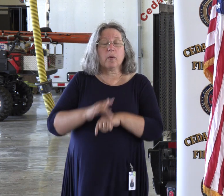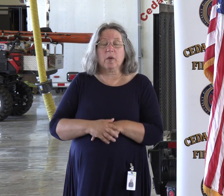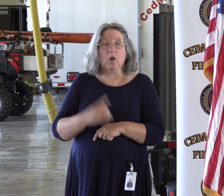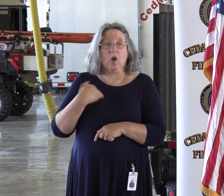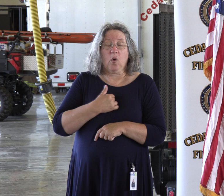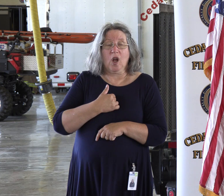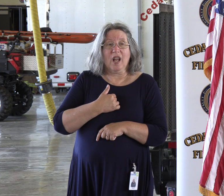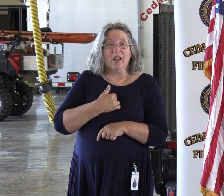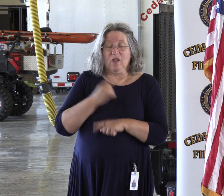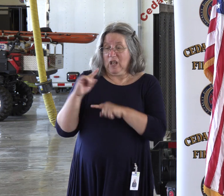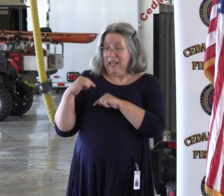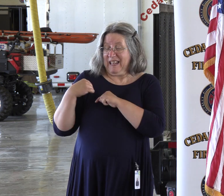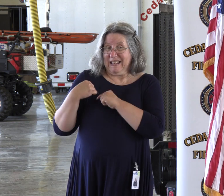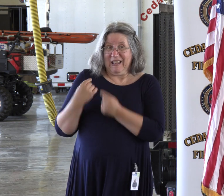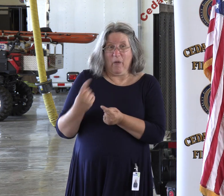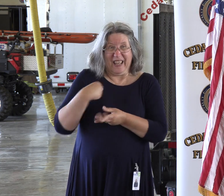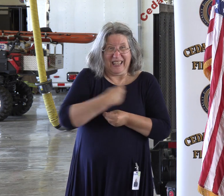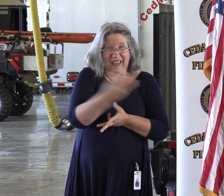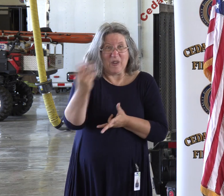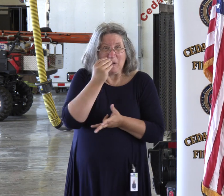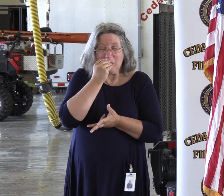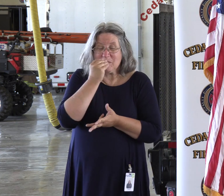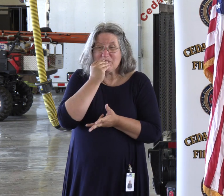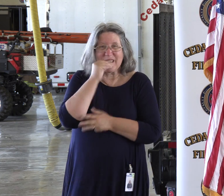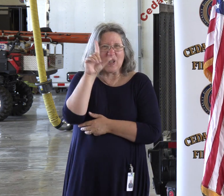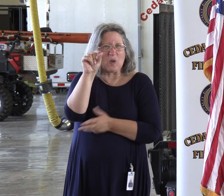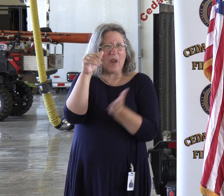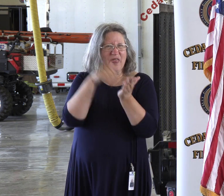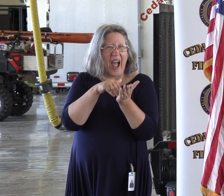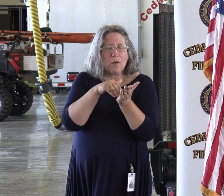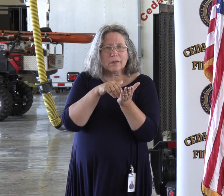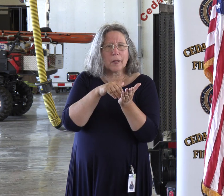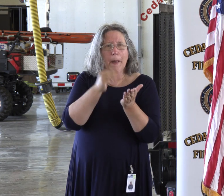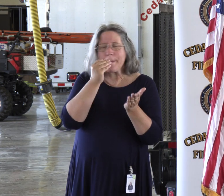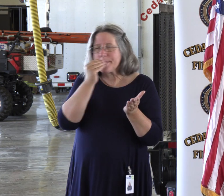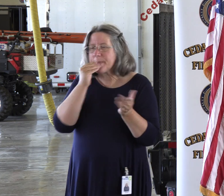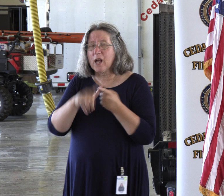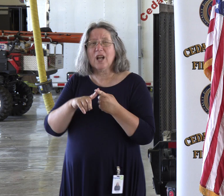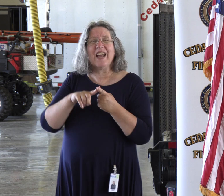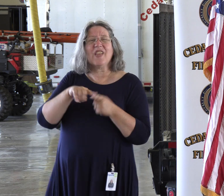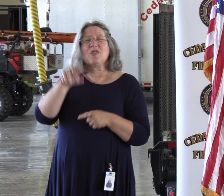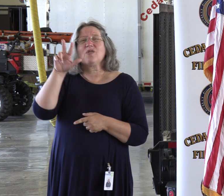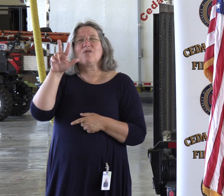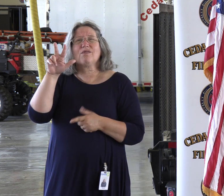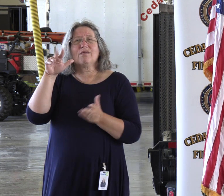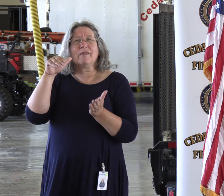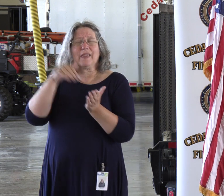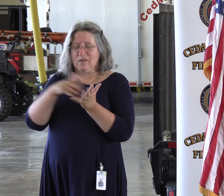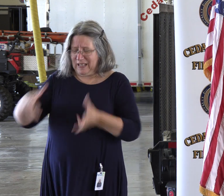over 20,000 meals, 3,500 cases of water, and continue to work